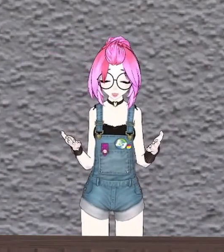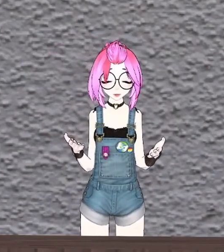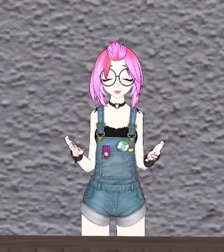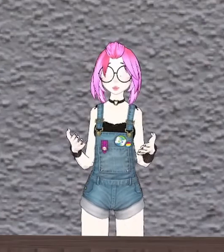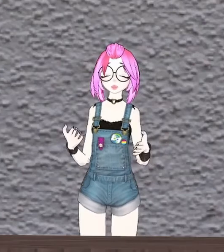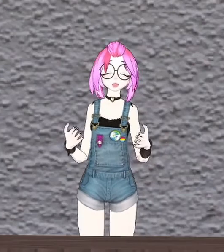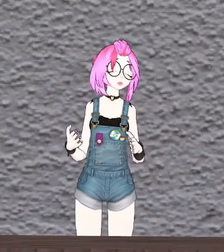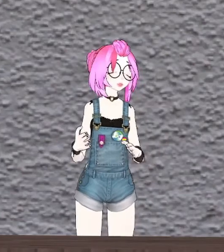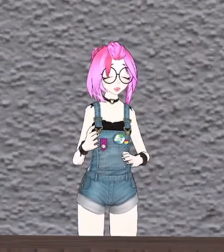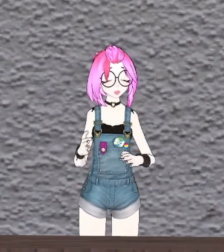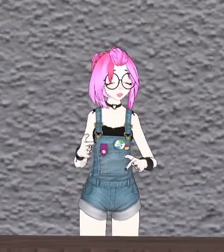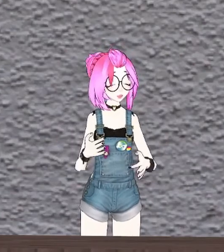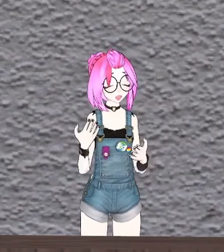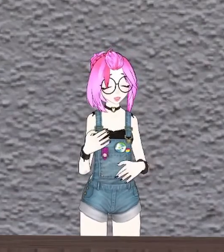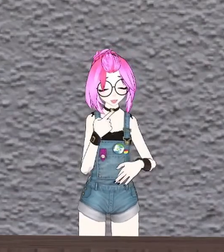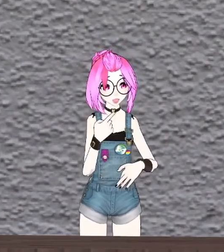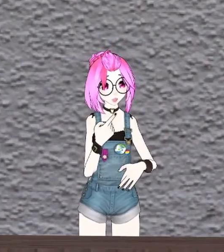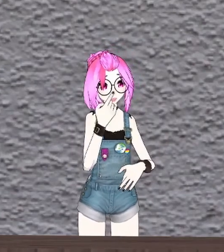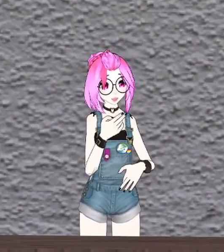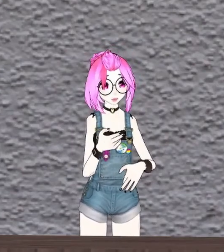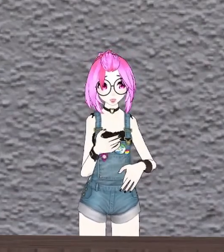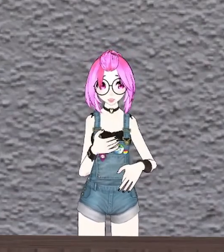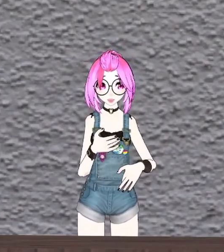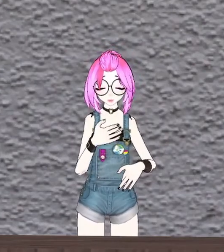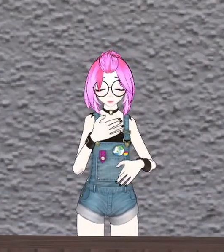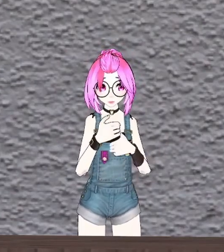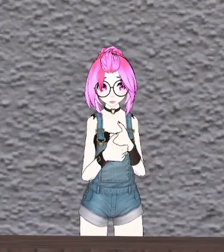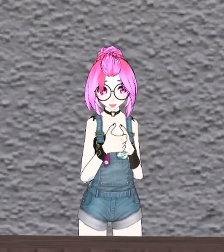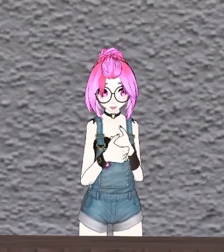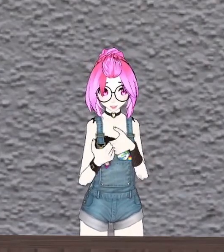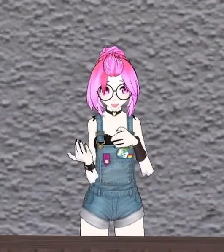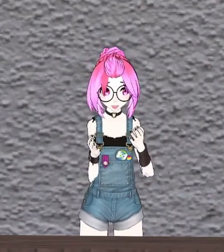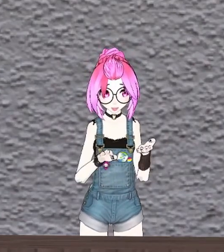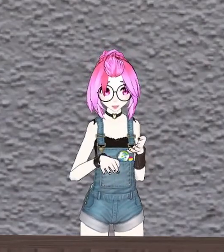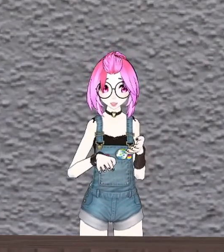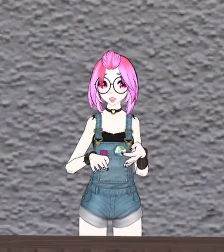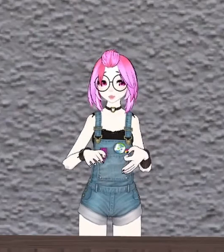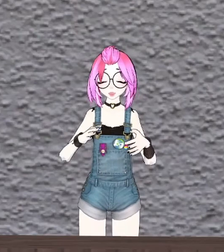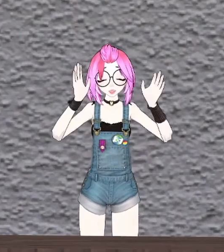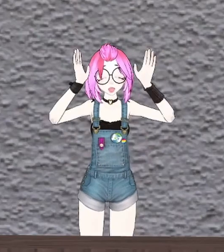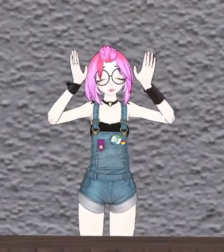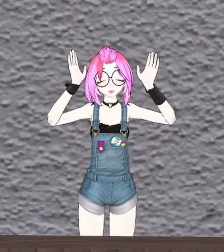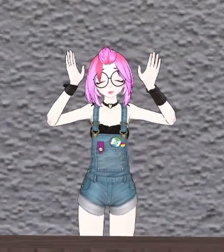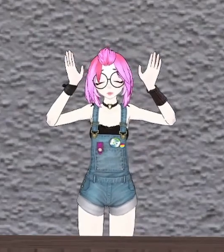"What?" And I'm like, "Oh, I was just saying bless you," and he's like, "That means danger of death," and I'm like,